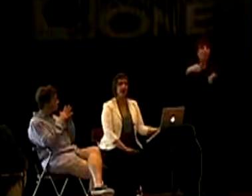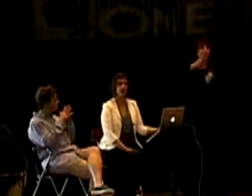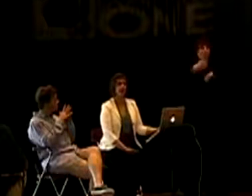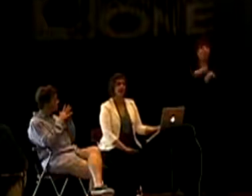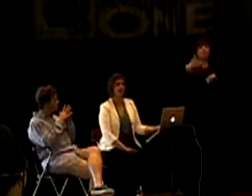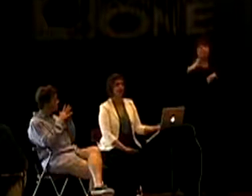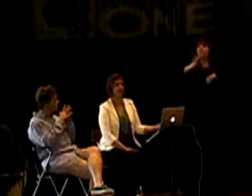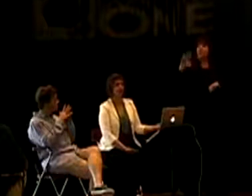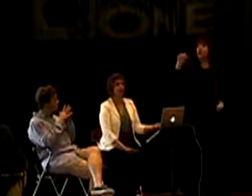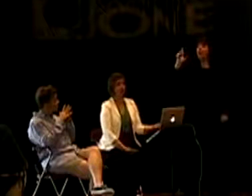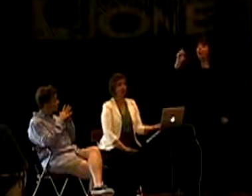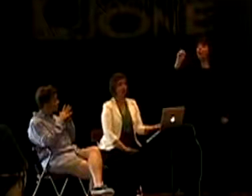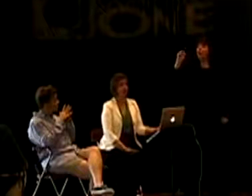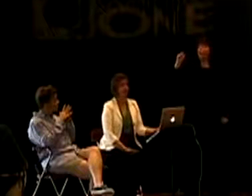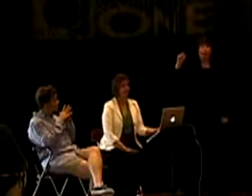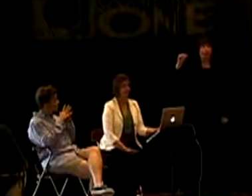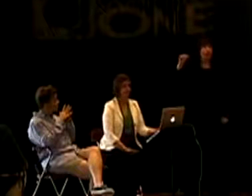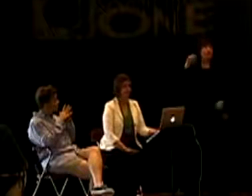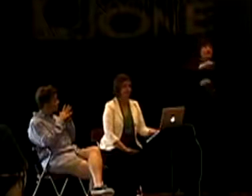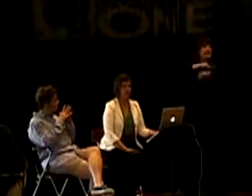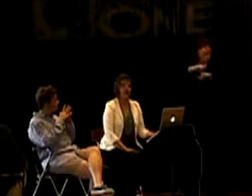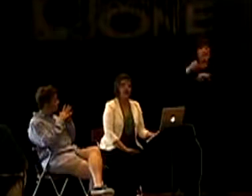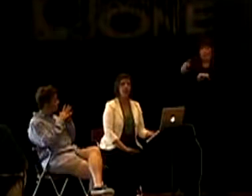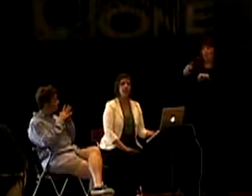at Arena Stage in Washington, D.C.